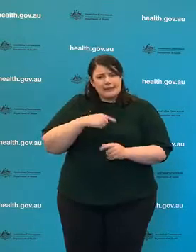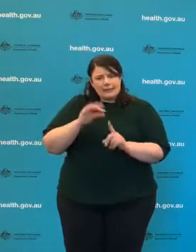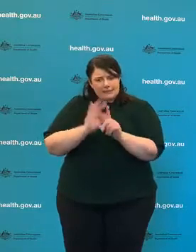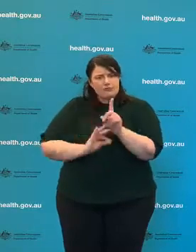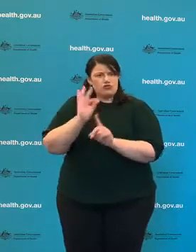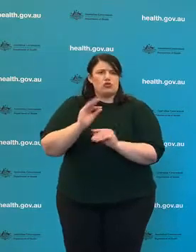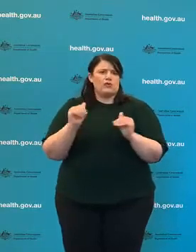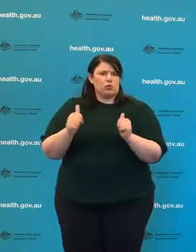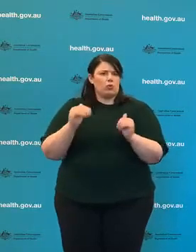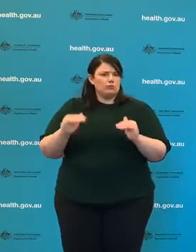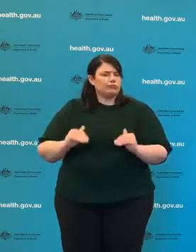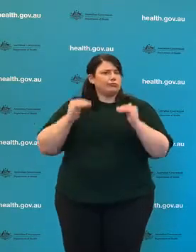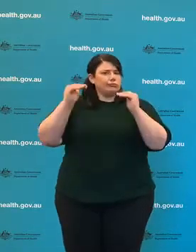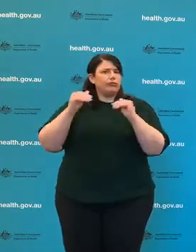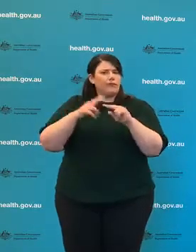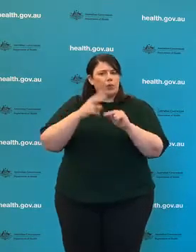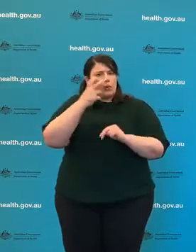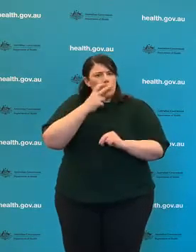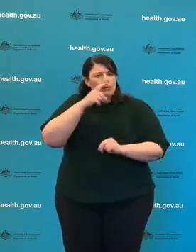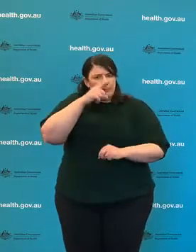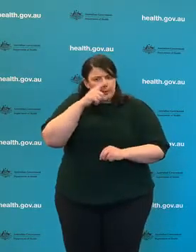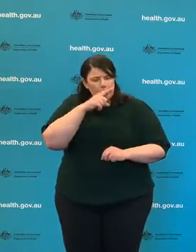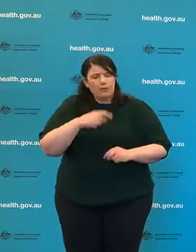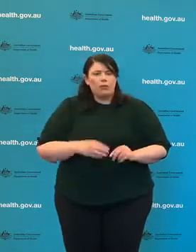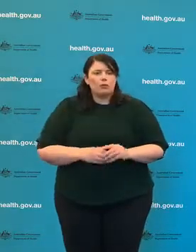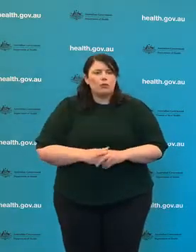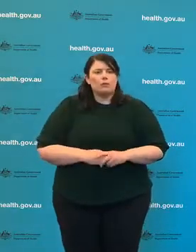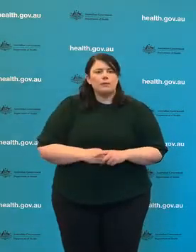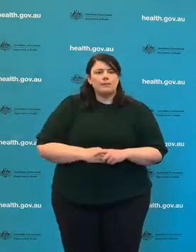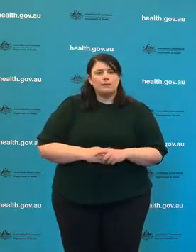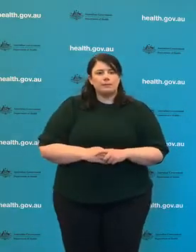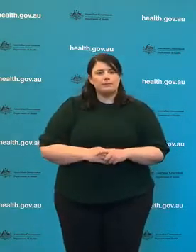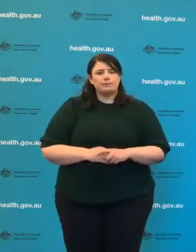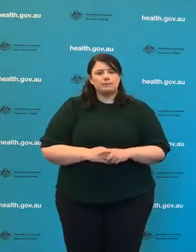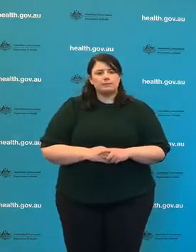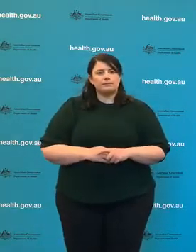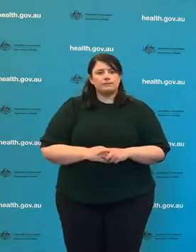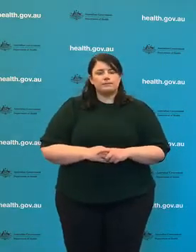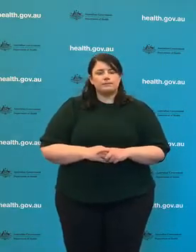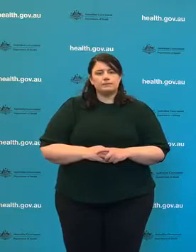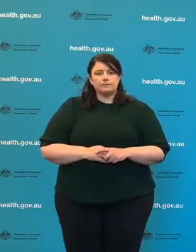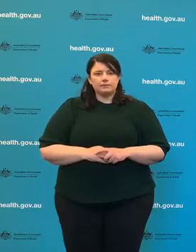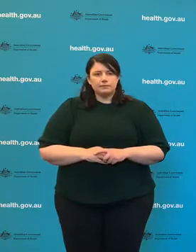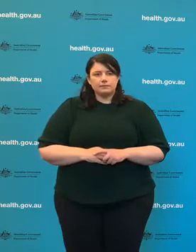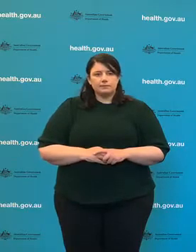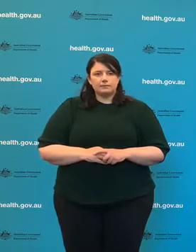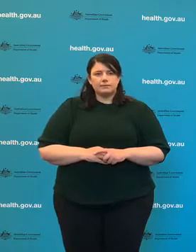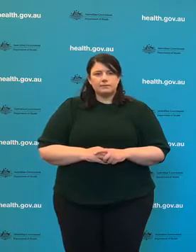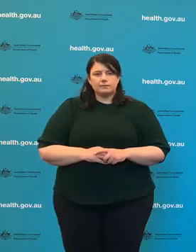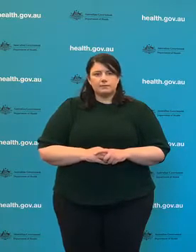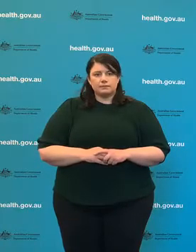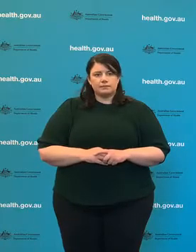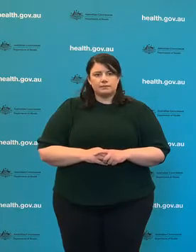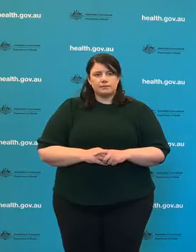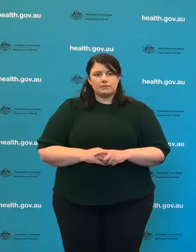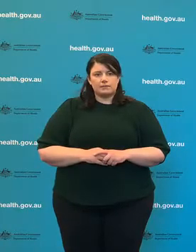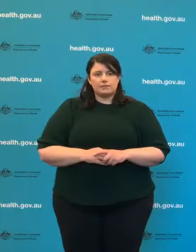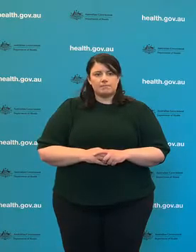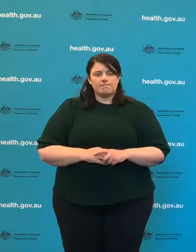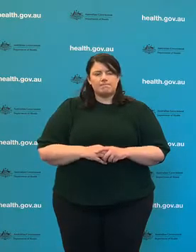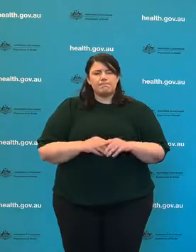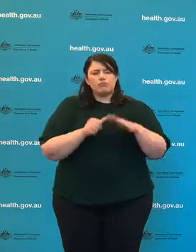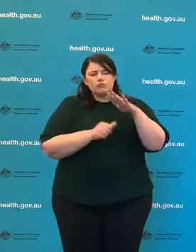account. So that's the first thing to say. The second thing is that the